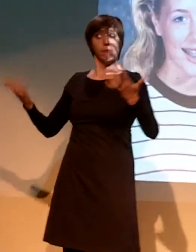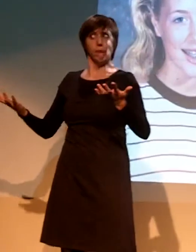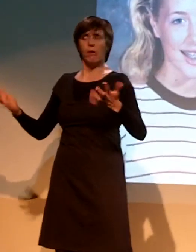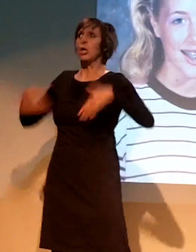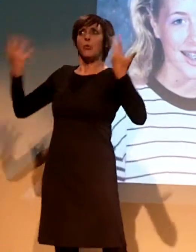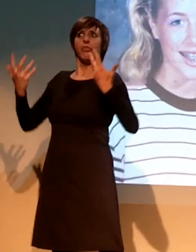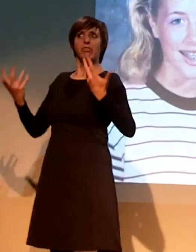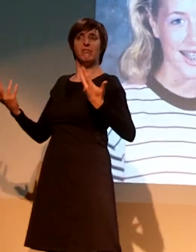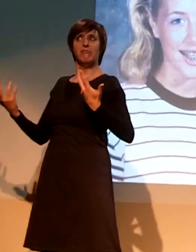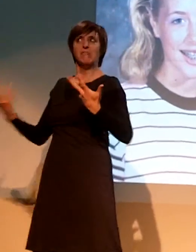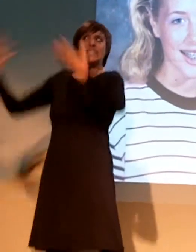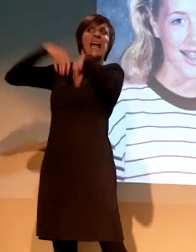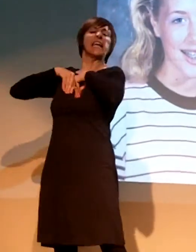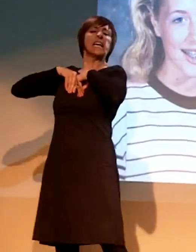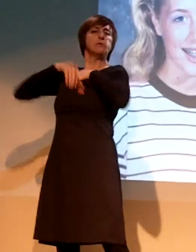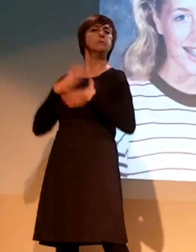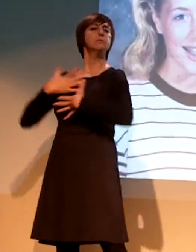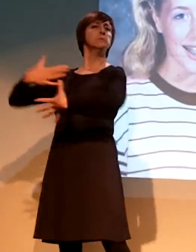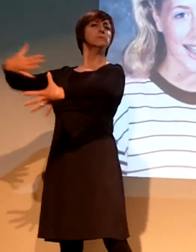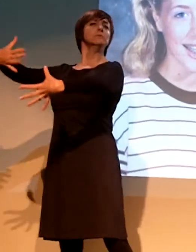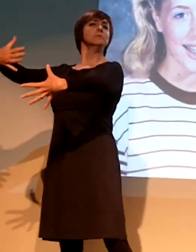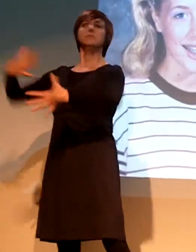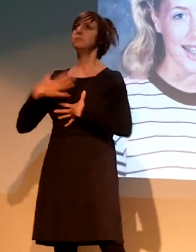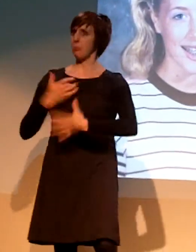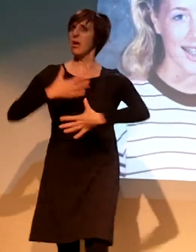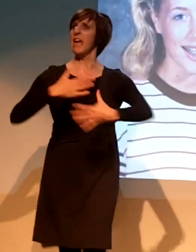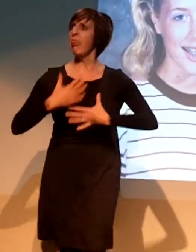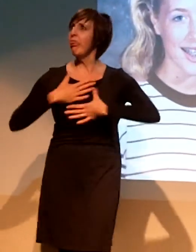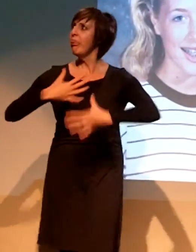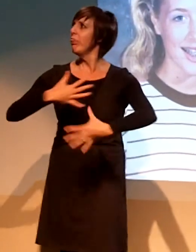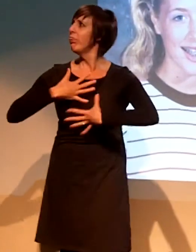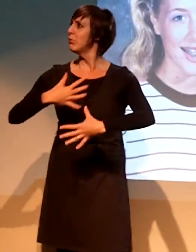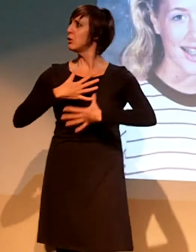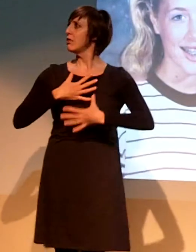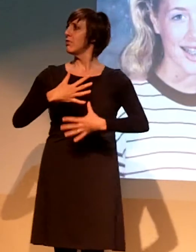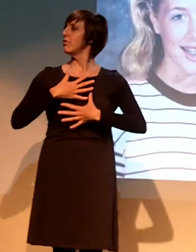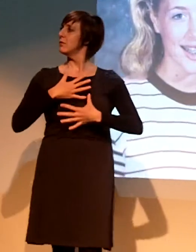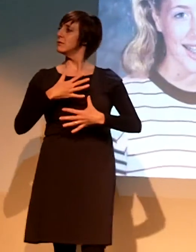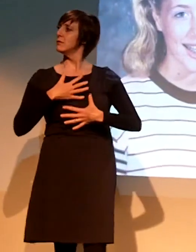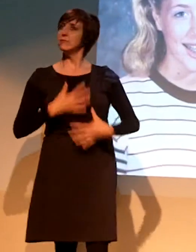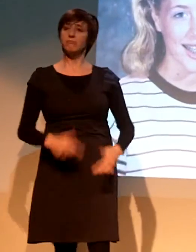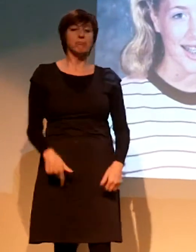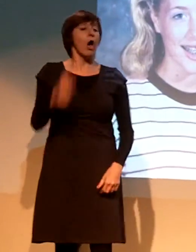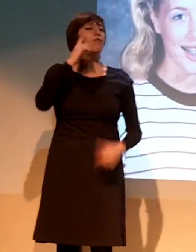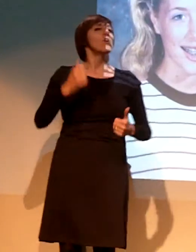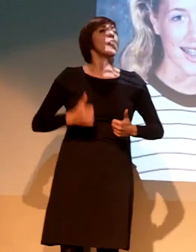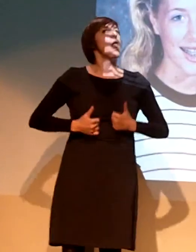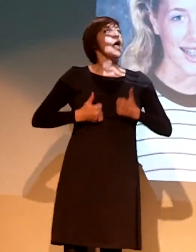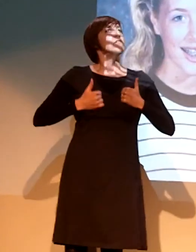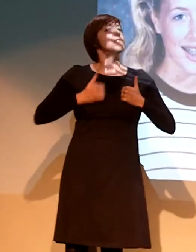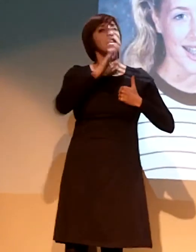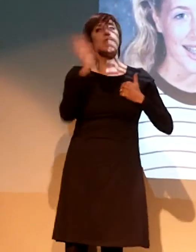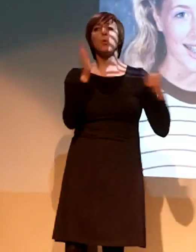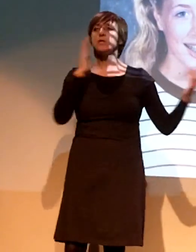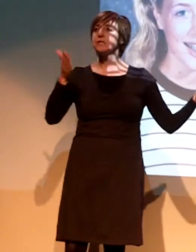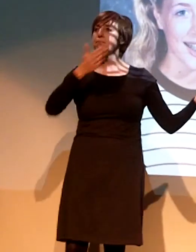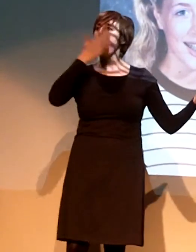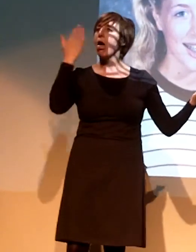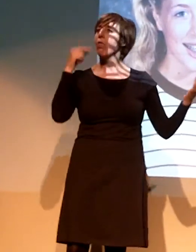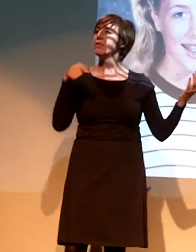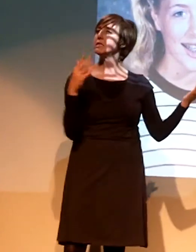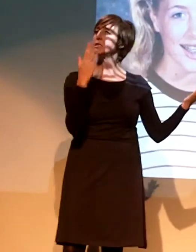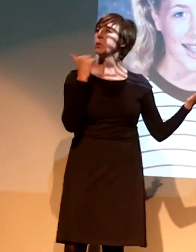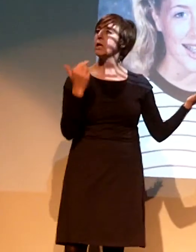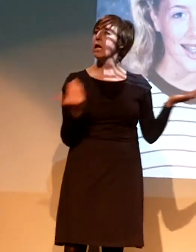Take it in, one sweet breath, breathe. For life will never smell this sweet